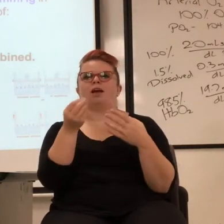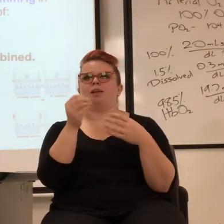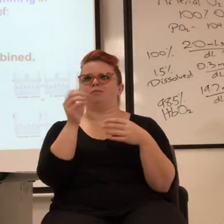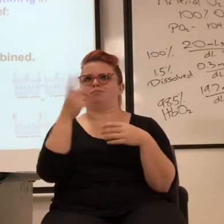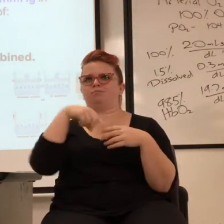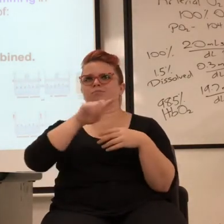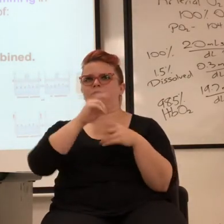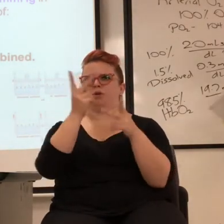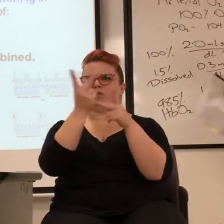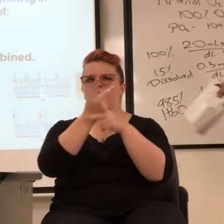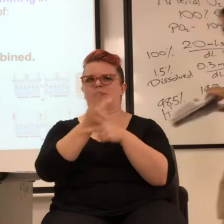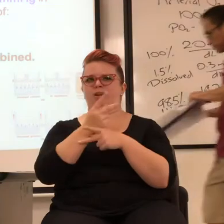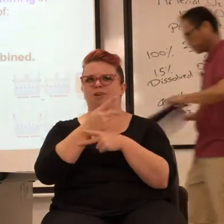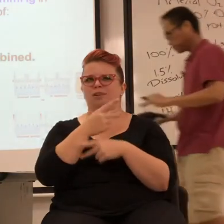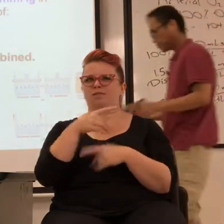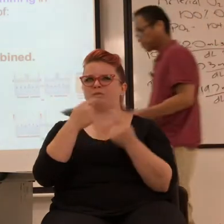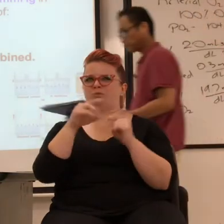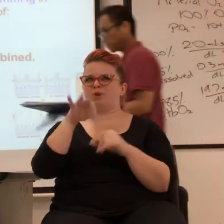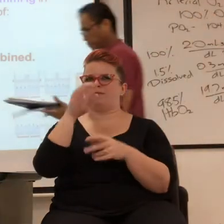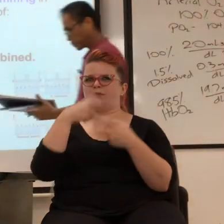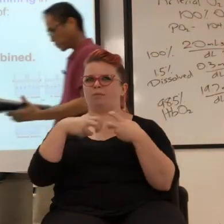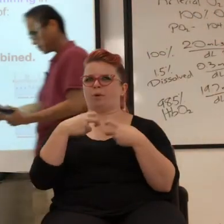math. Let me see if I can find that problem.